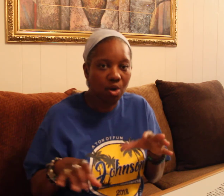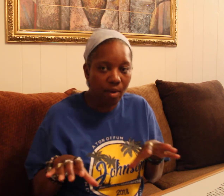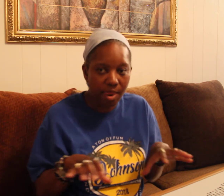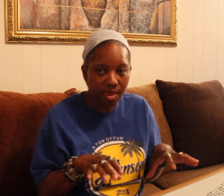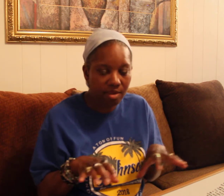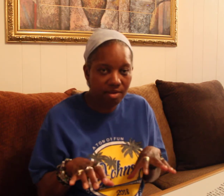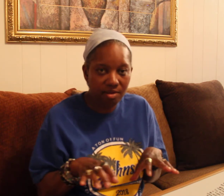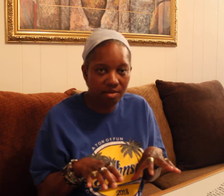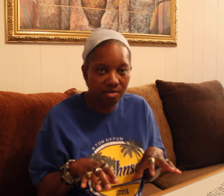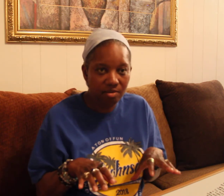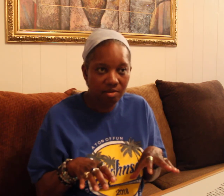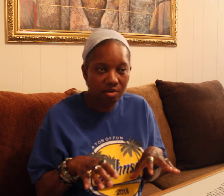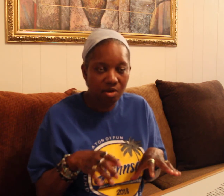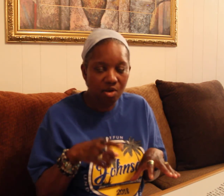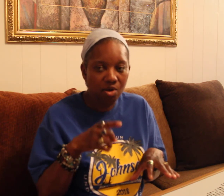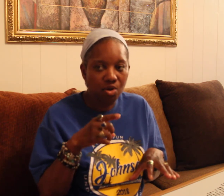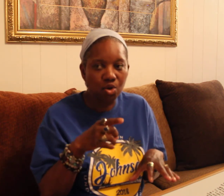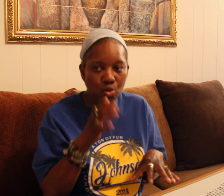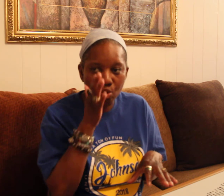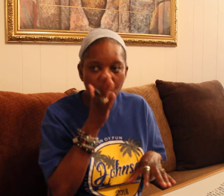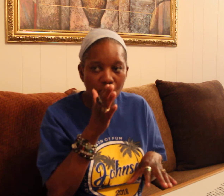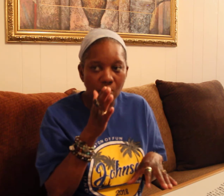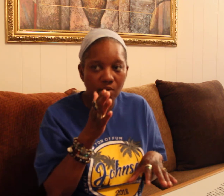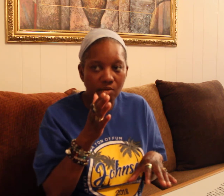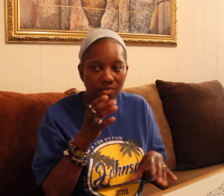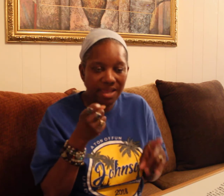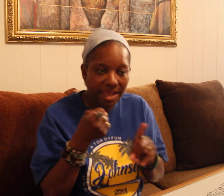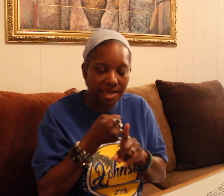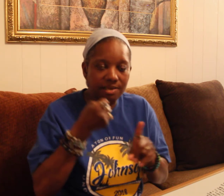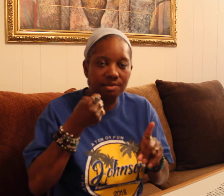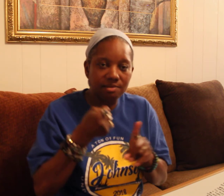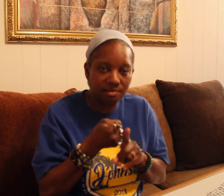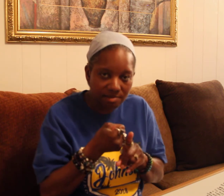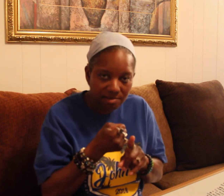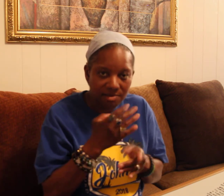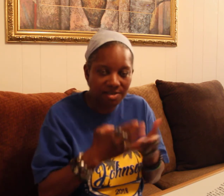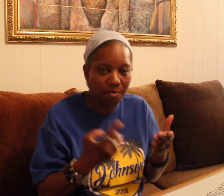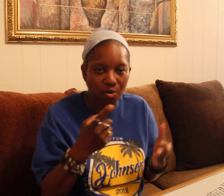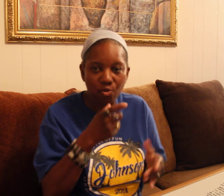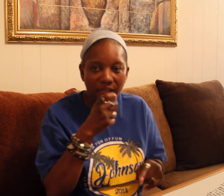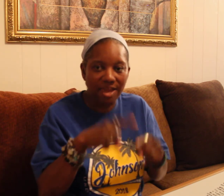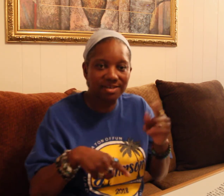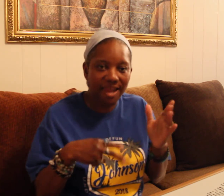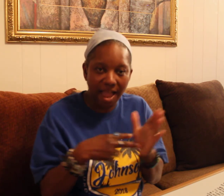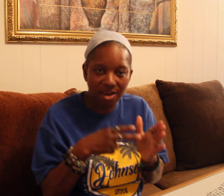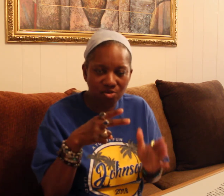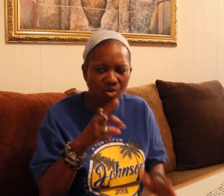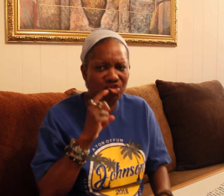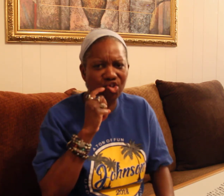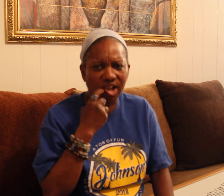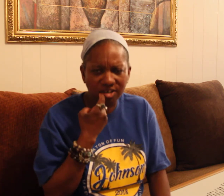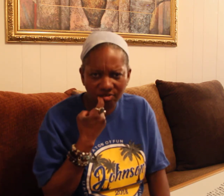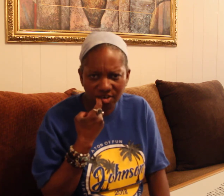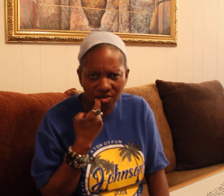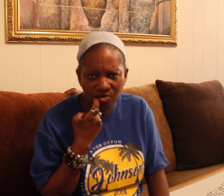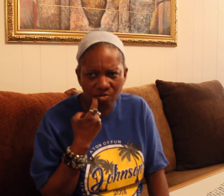doing, you will hit someone who can't stand or jealous of you,